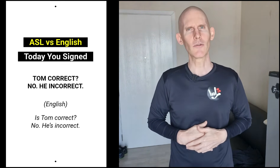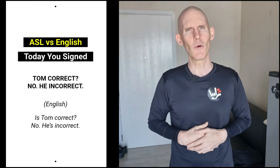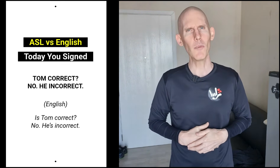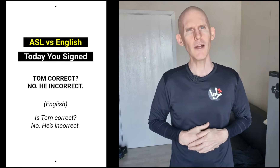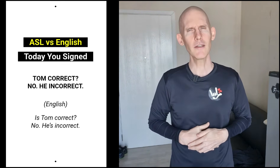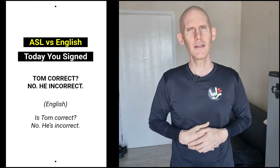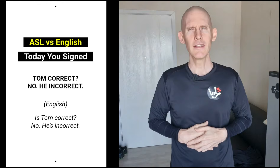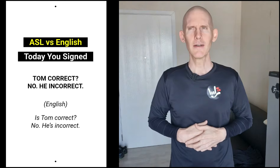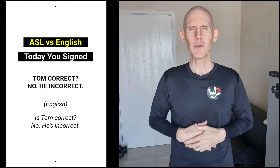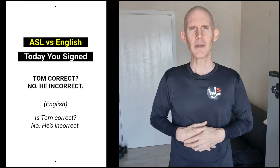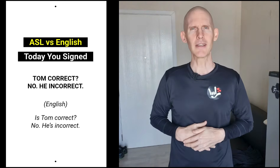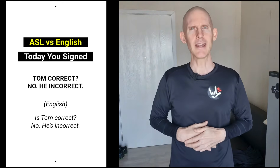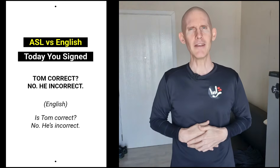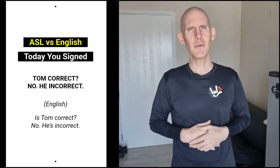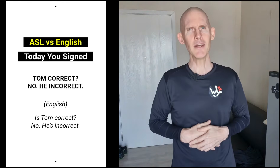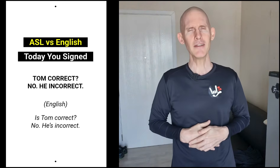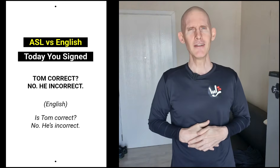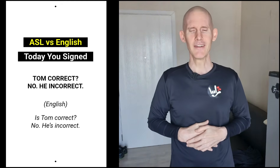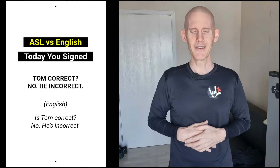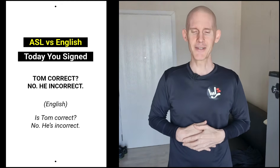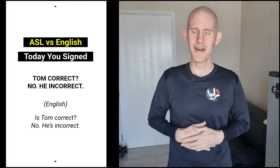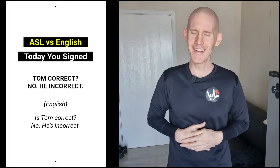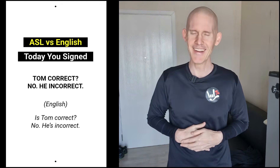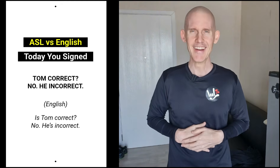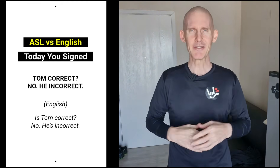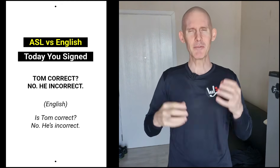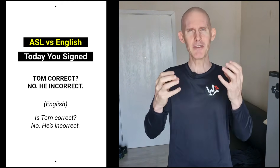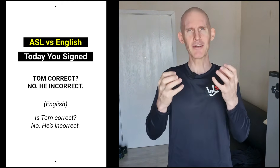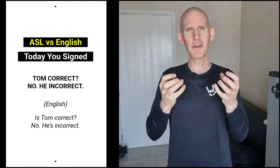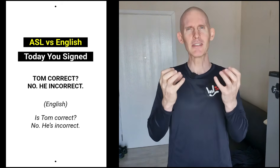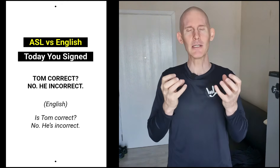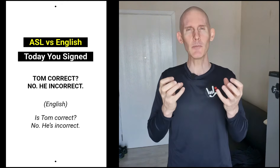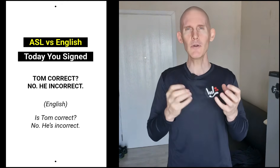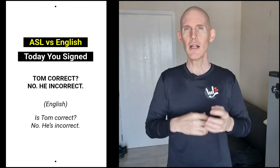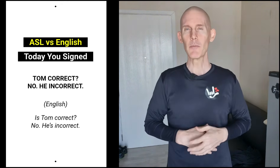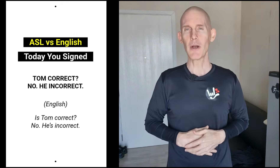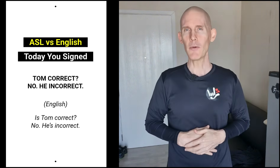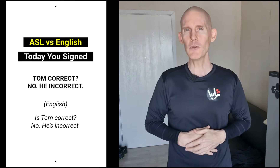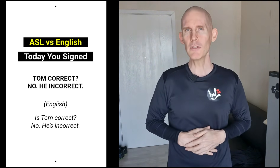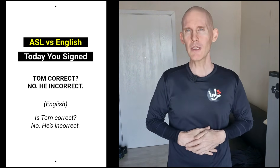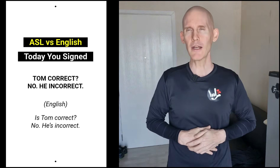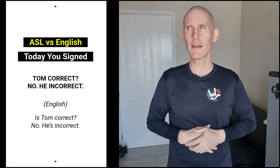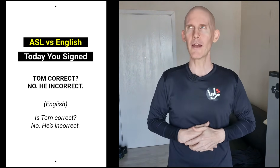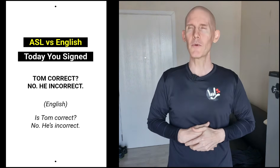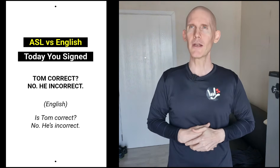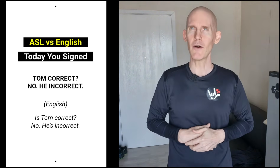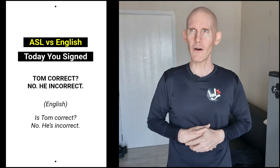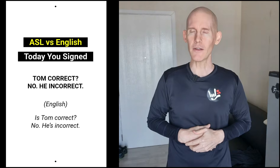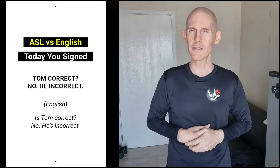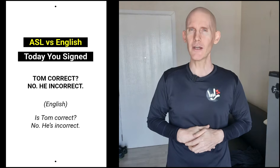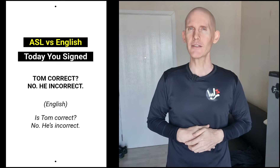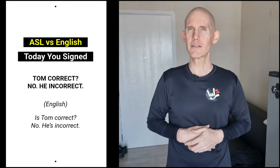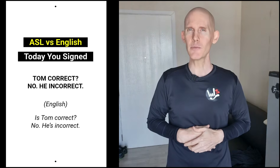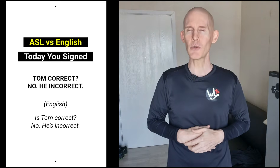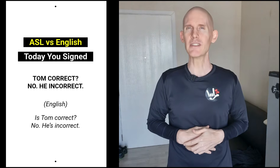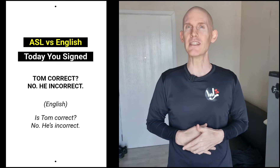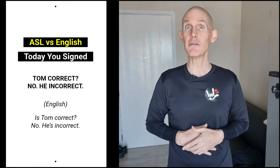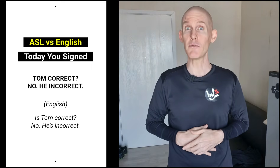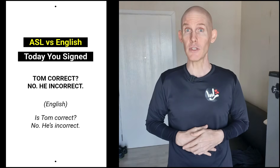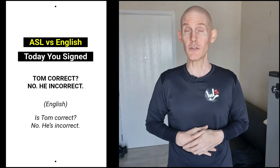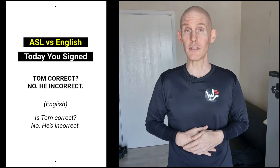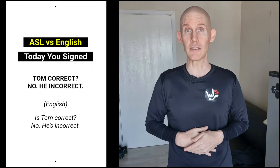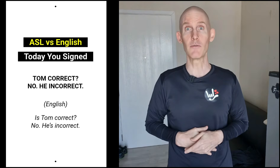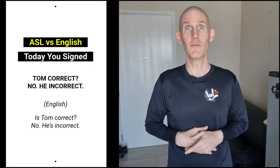talking like a robot, maybe like a caveman, or something like very simple, but I wouldn't look at it that way at all. It's not simple,